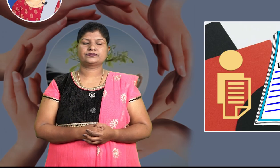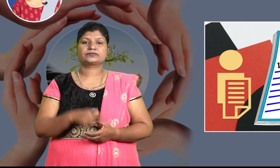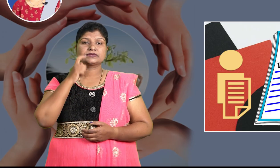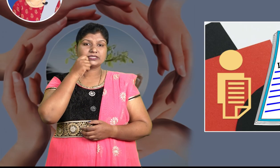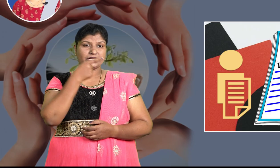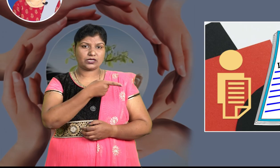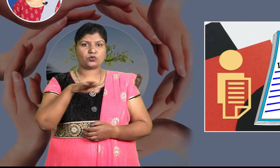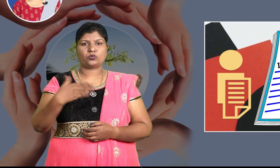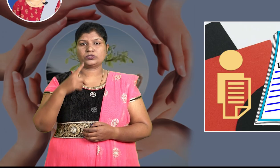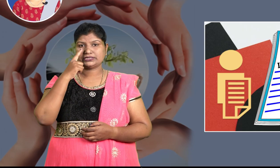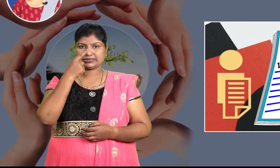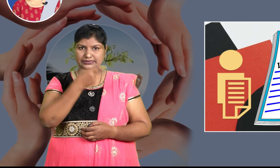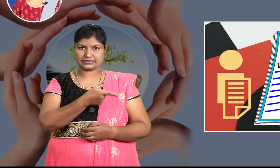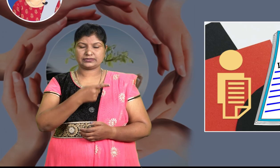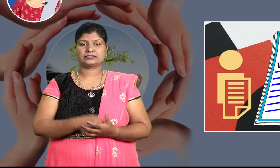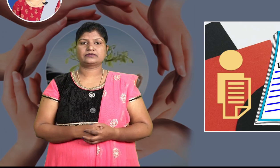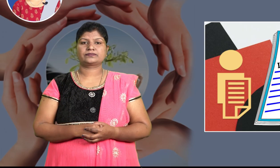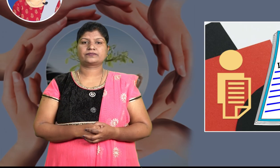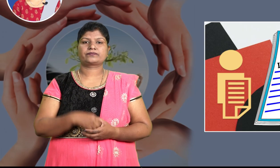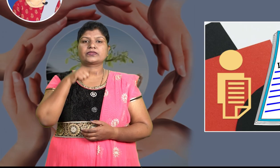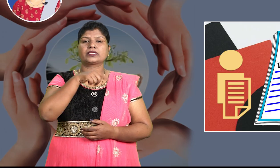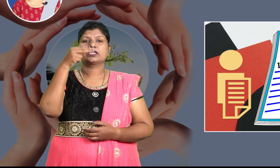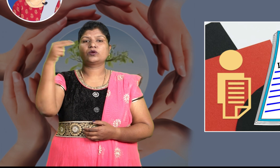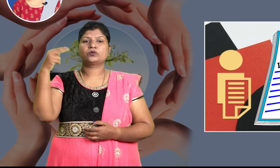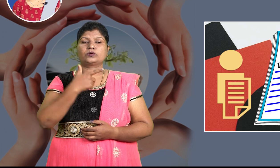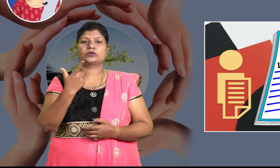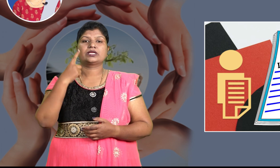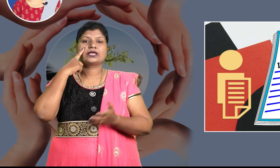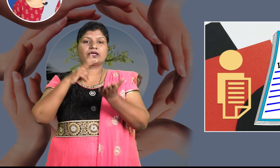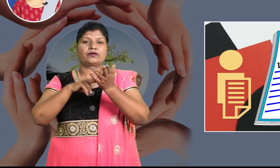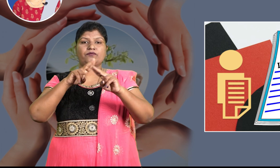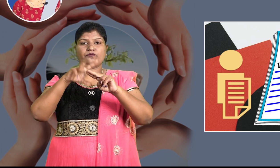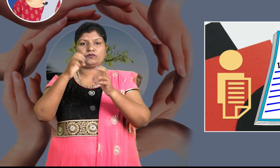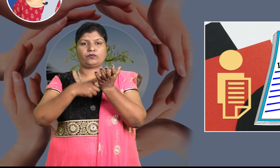He or she is known as information officer.